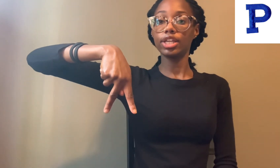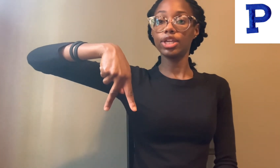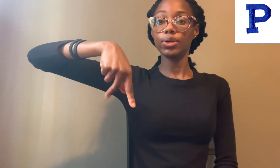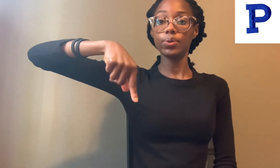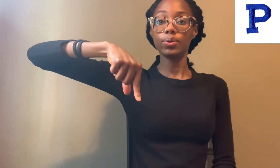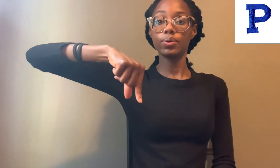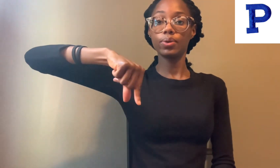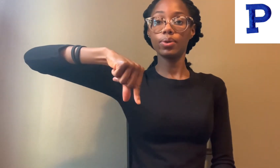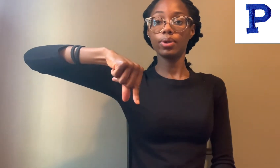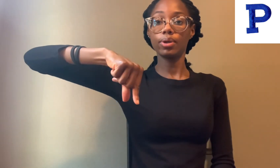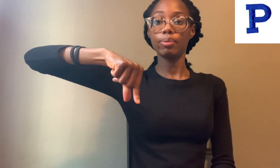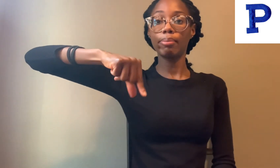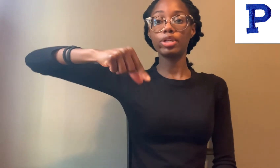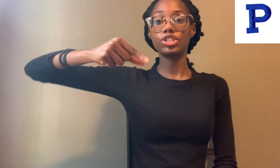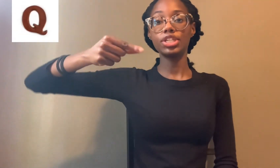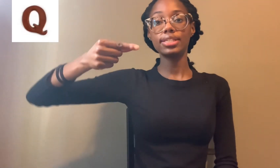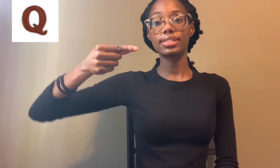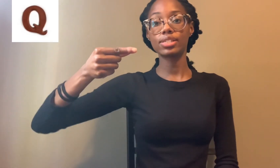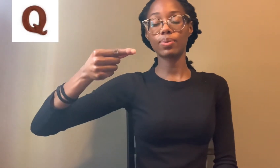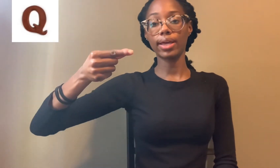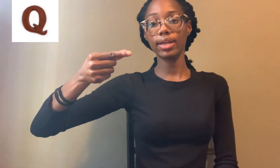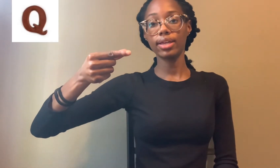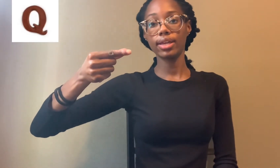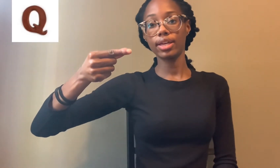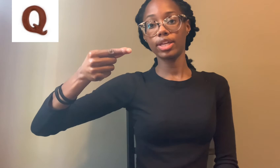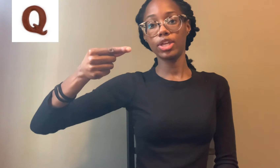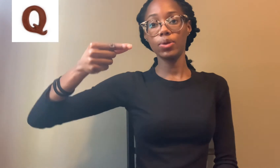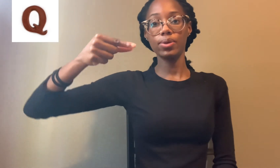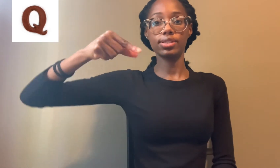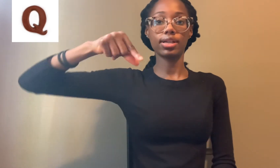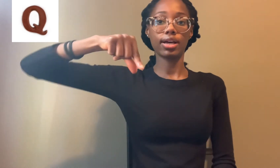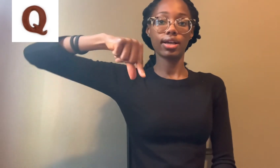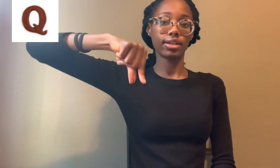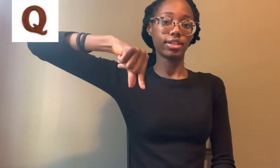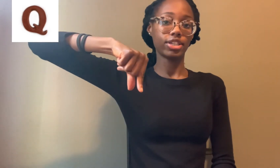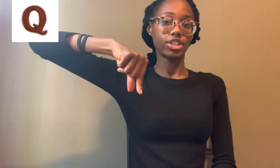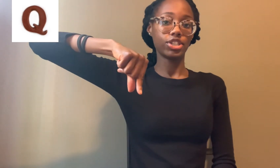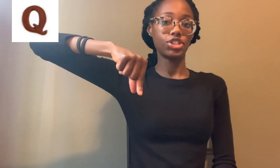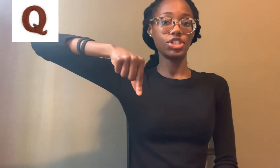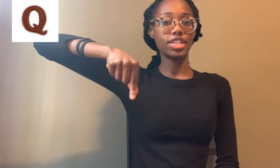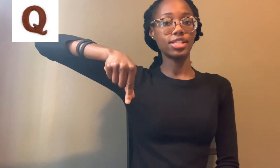Q. Remember, G is this way. Q is up. G this way.